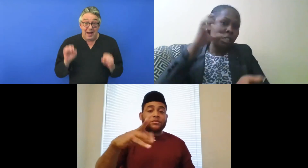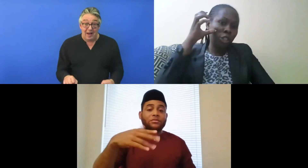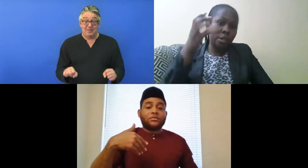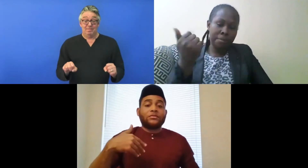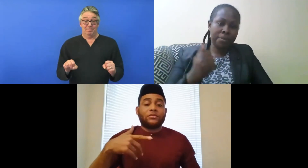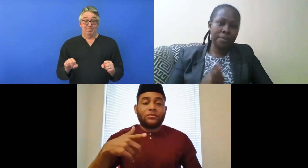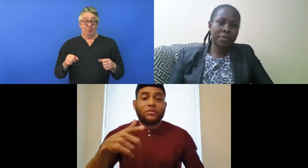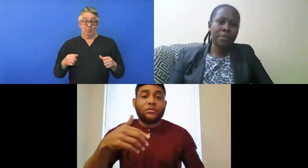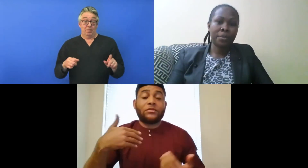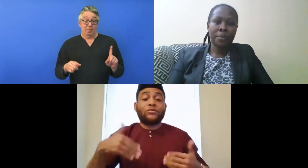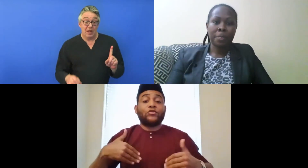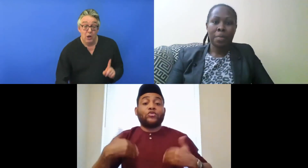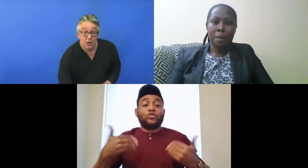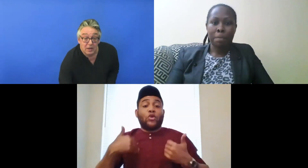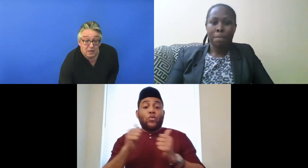start.